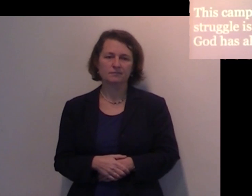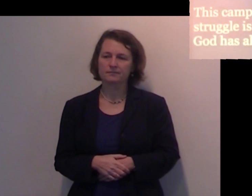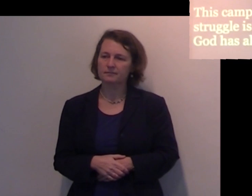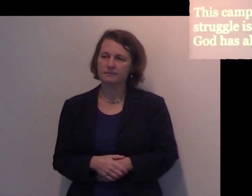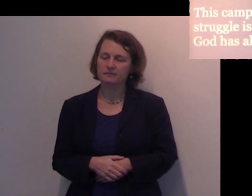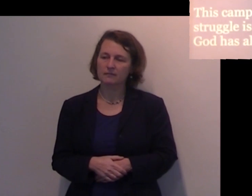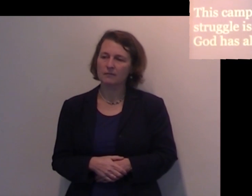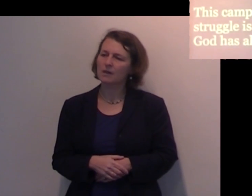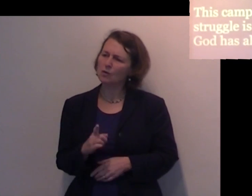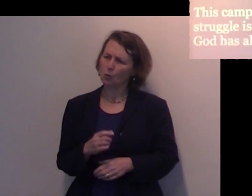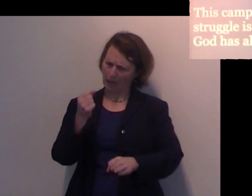This campaign is wonderful.